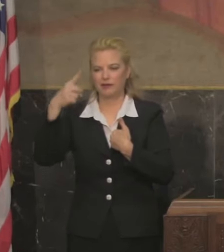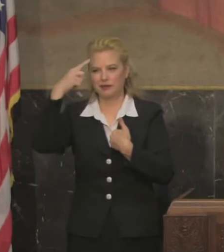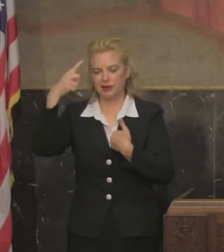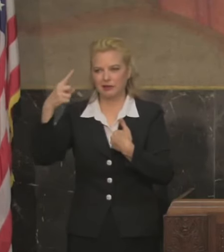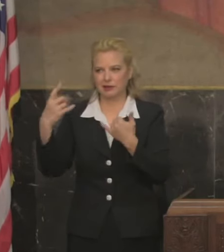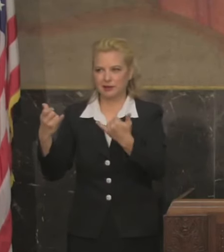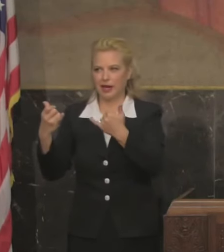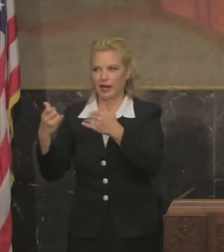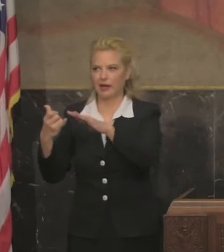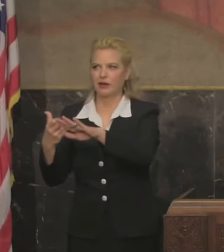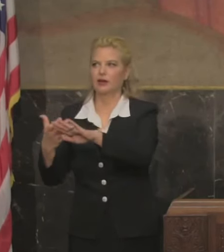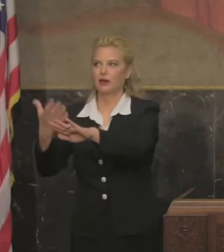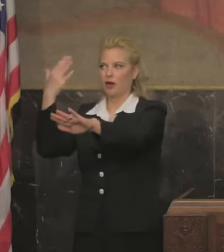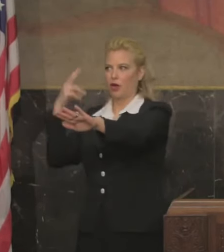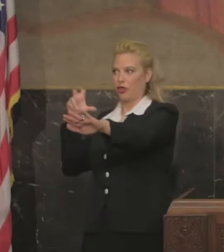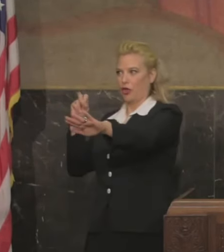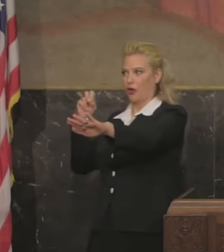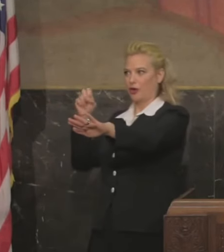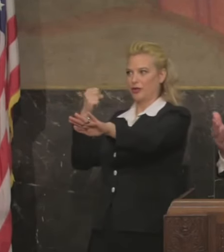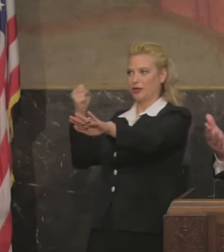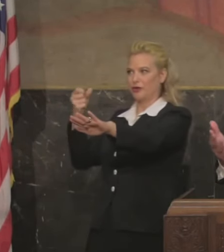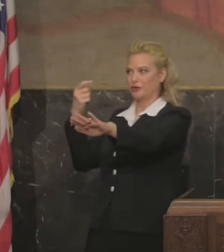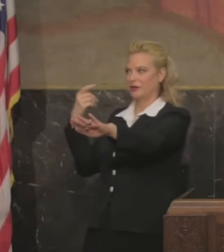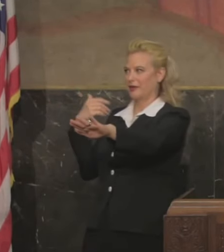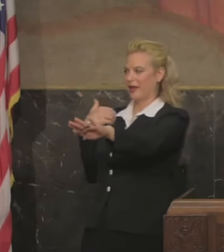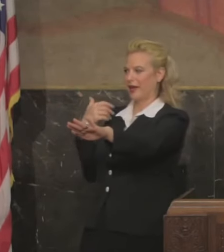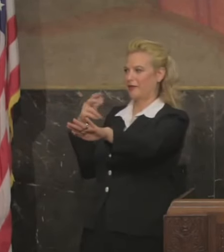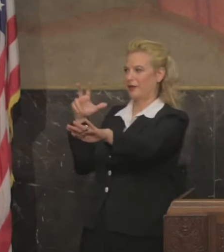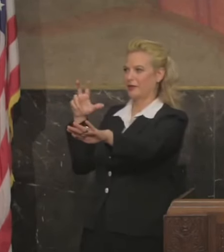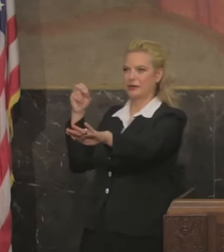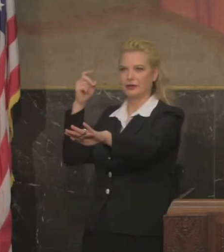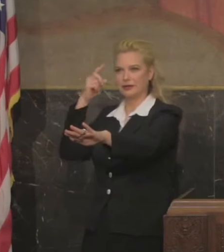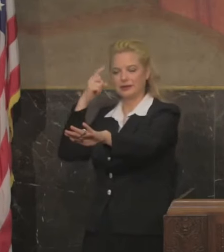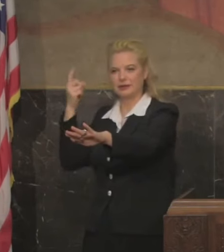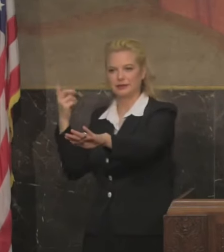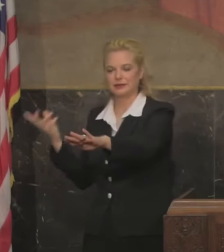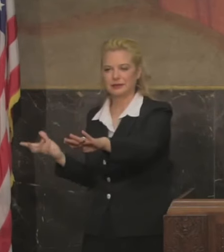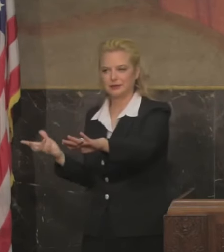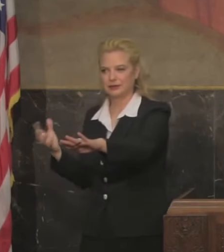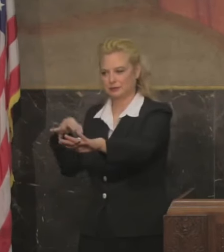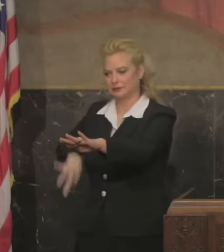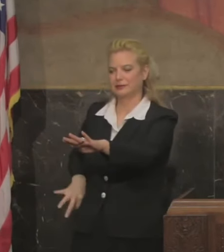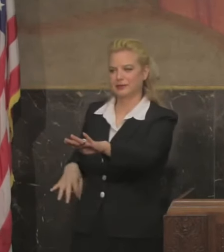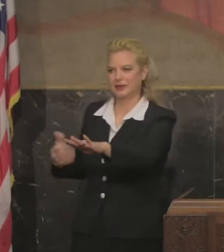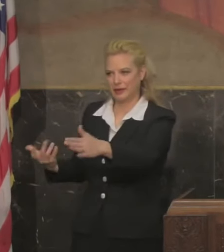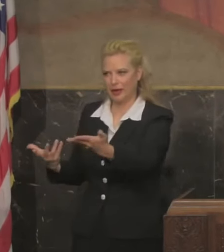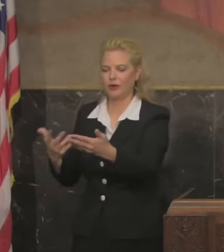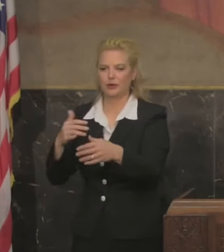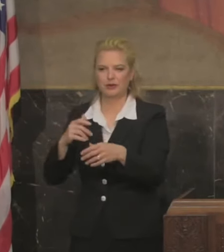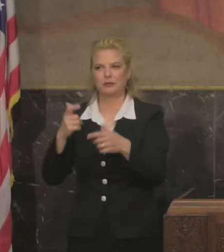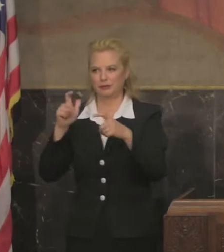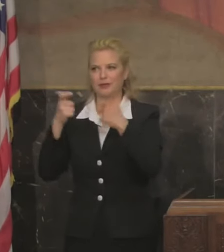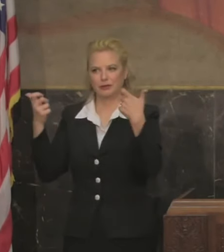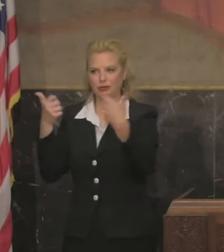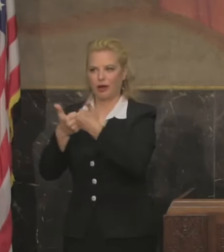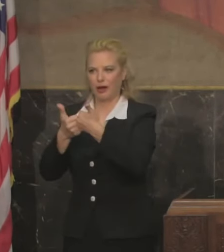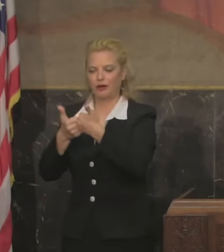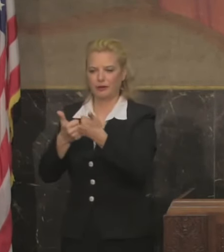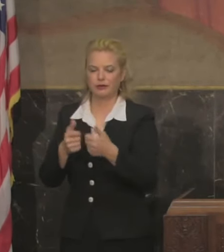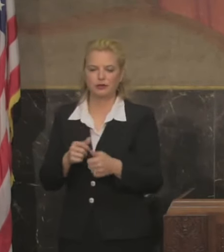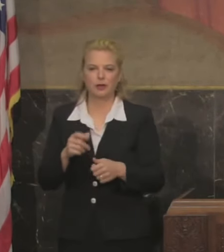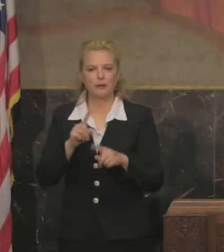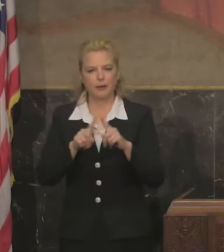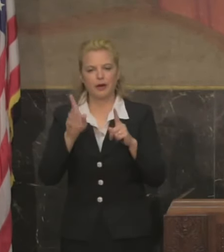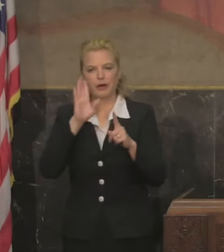state was doing with 16 cents 30 years ago. That is the biggest challenge that we have, but I am going to read the